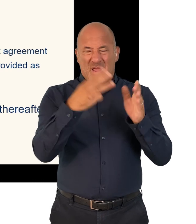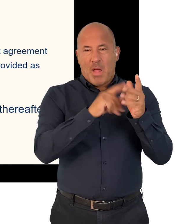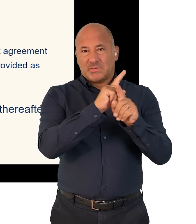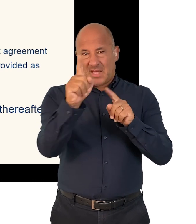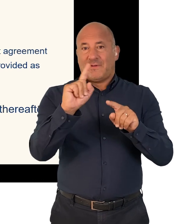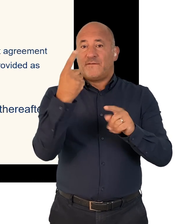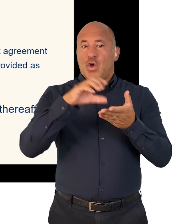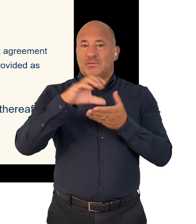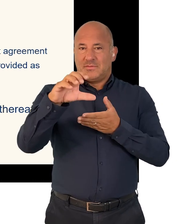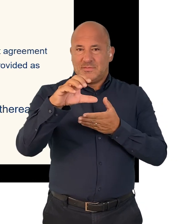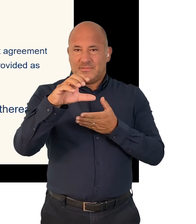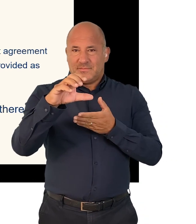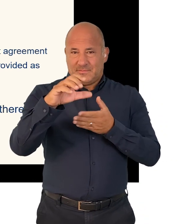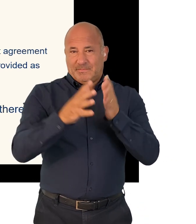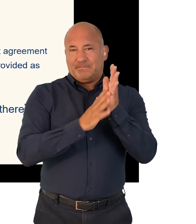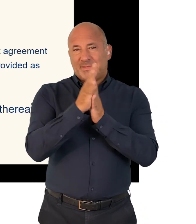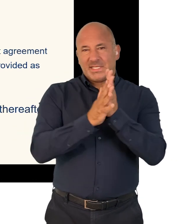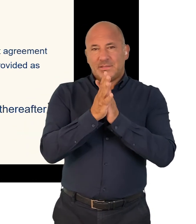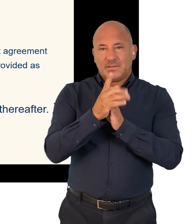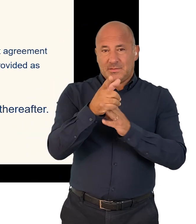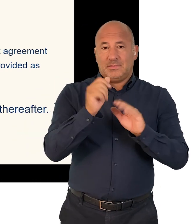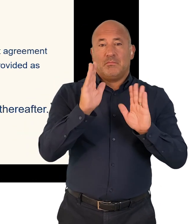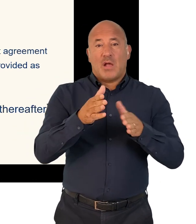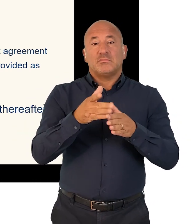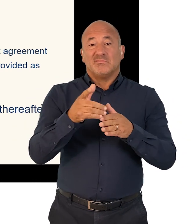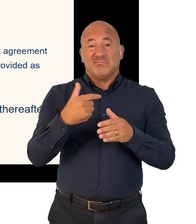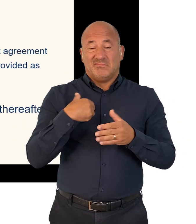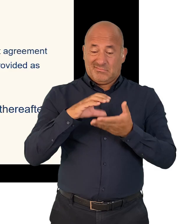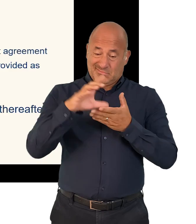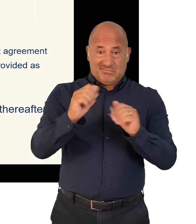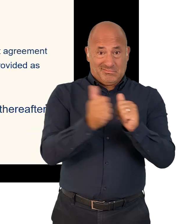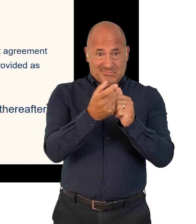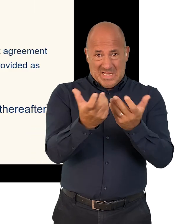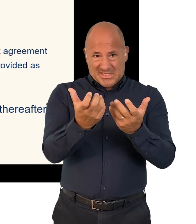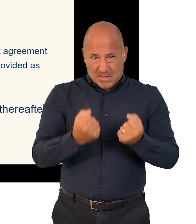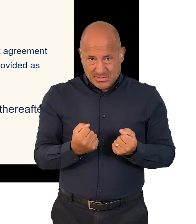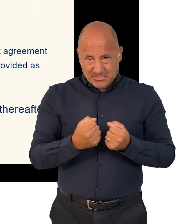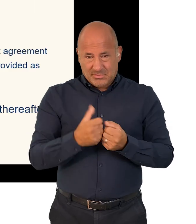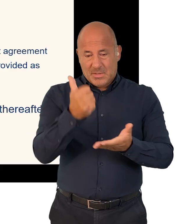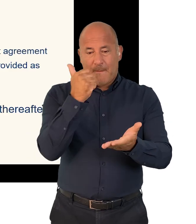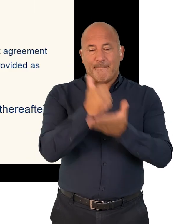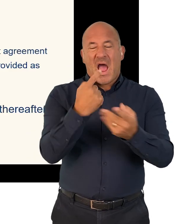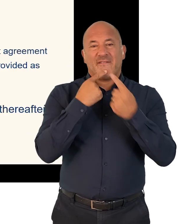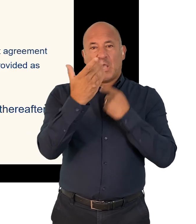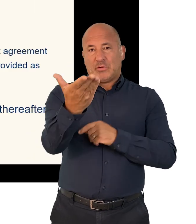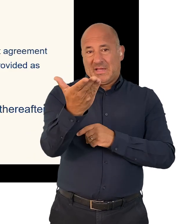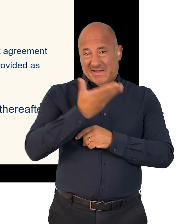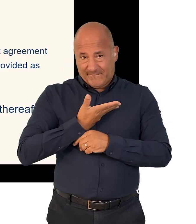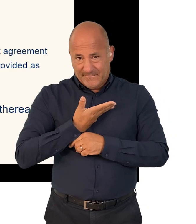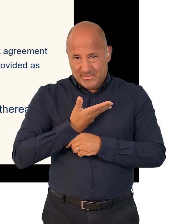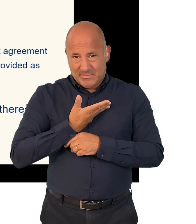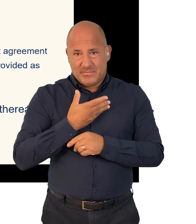grant agreement start date. By this date, the grant holders must accept our grant agreement and send us their bank